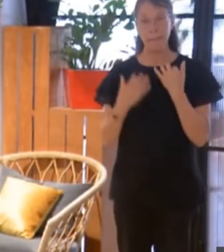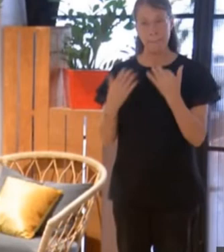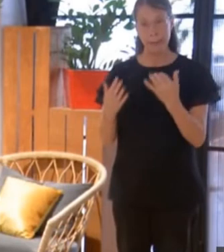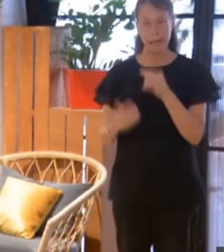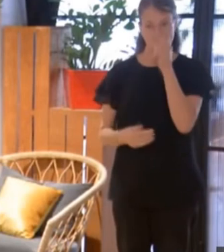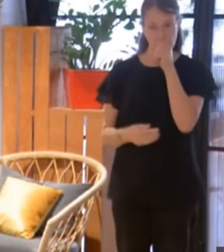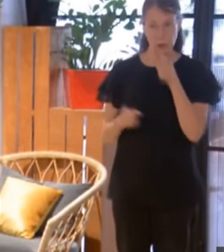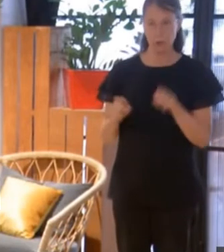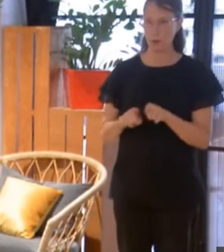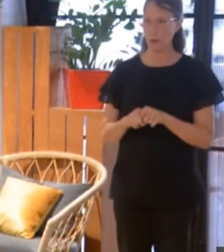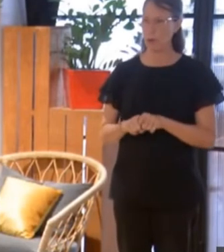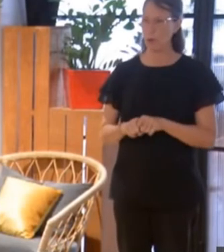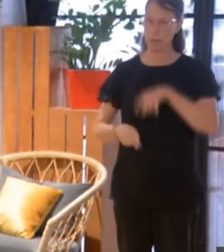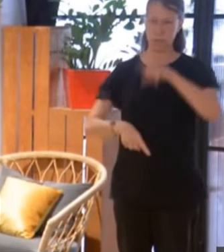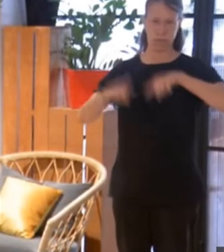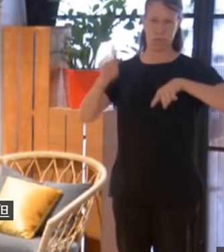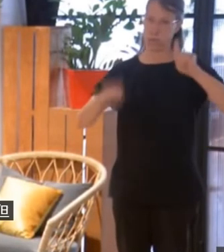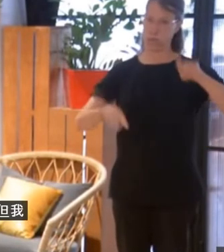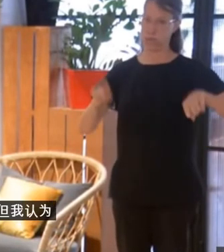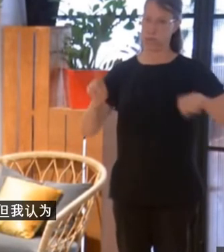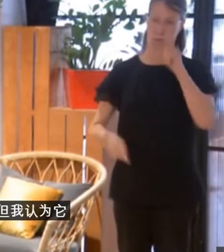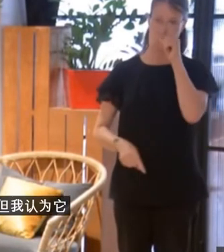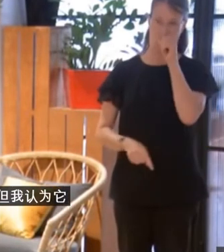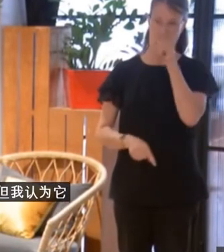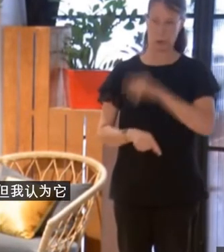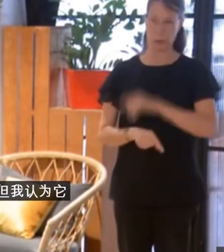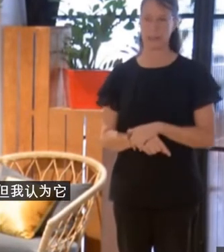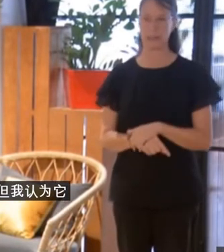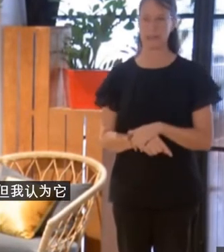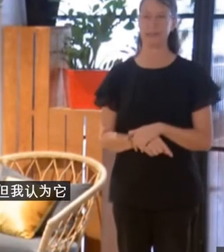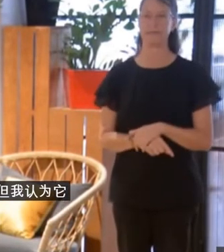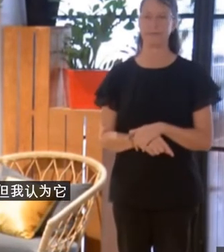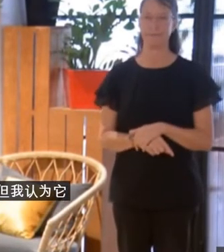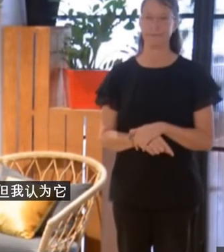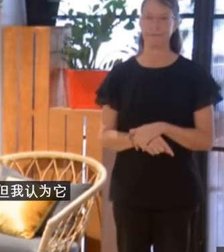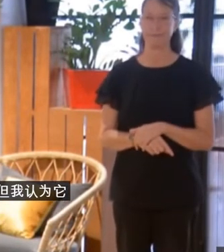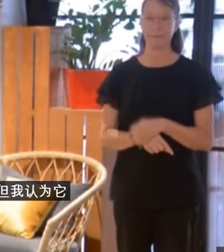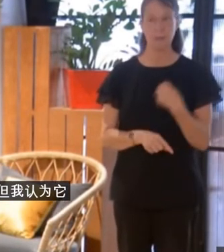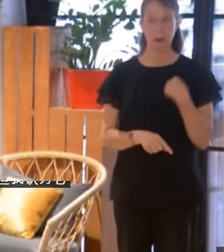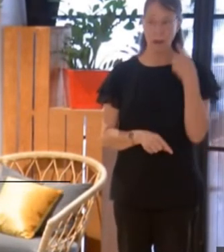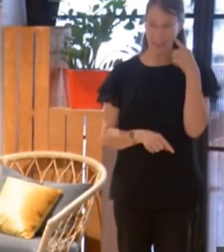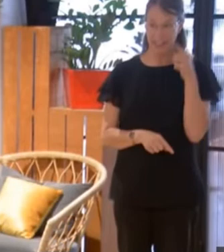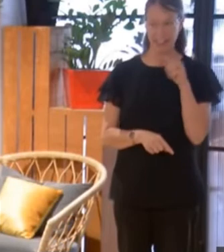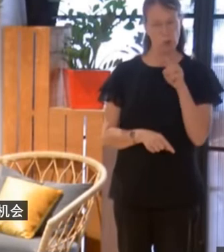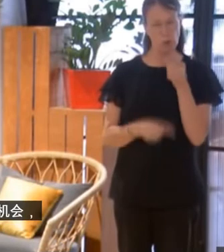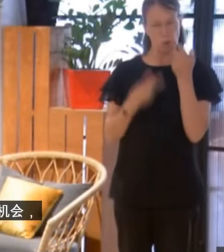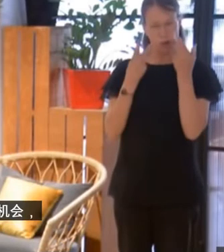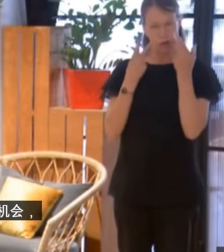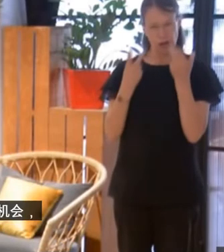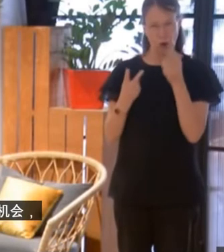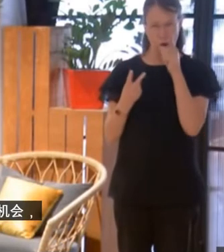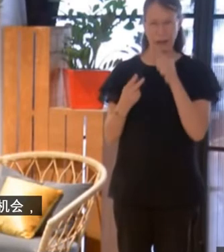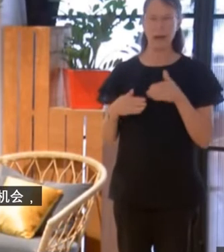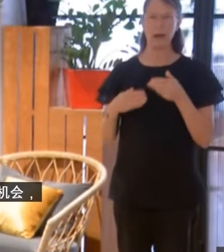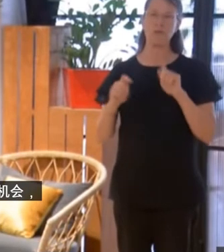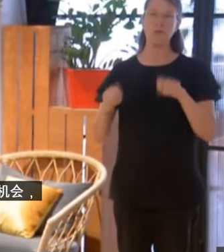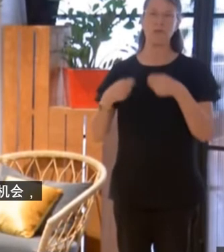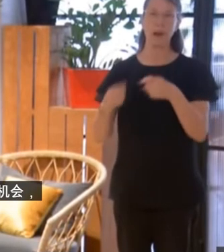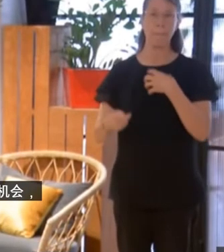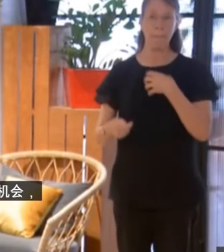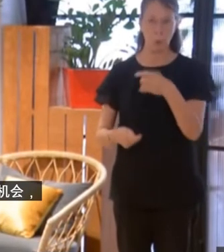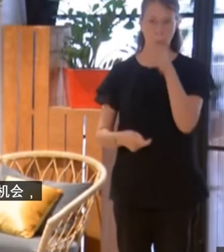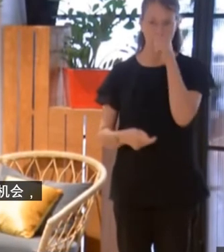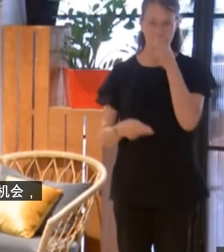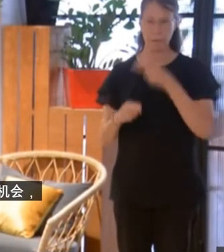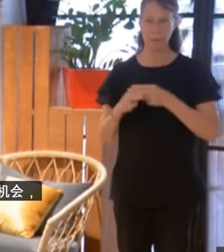opportunities have come in all different shapes and sizes, but I think that it has highlighted the opportunities that we can provide for women. I'd like